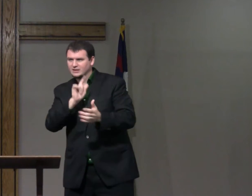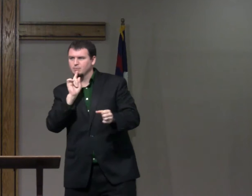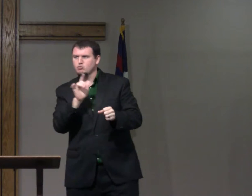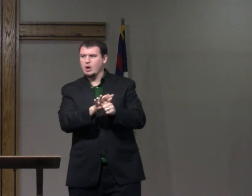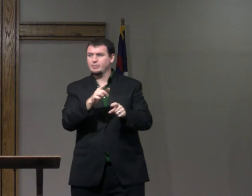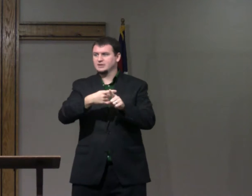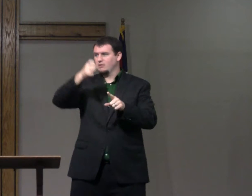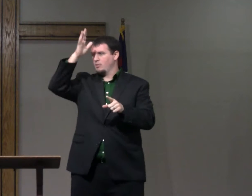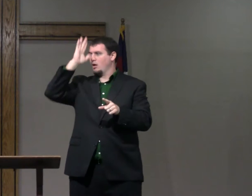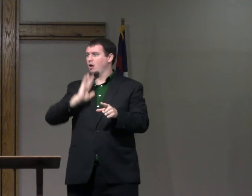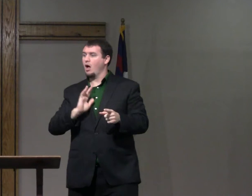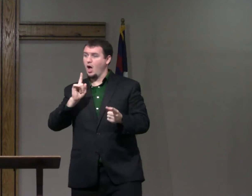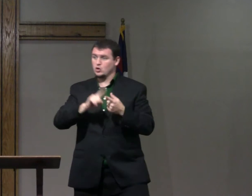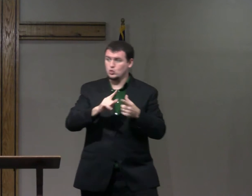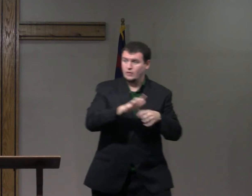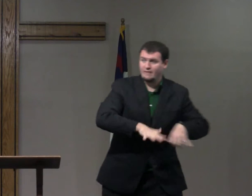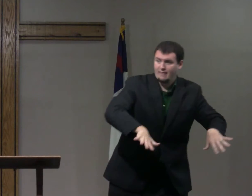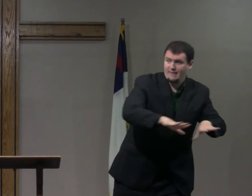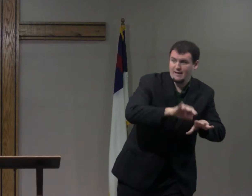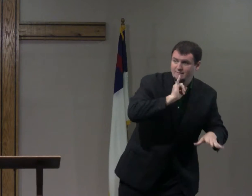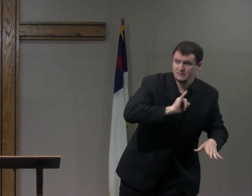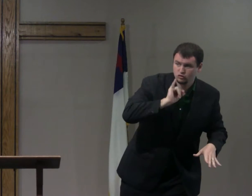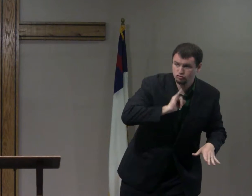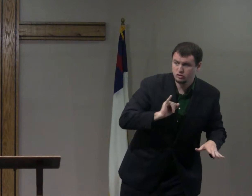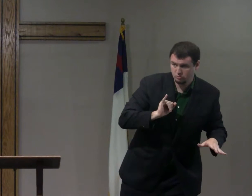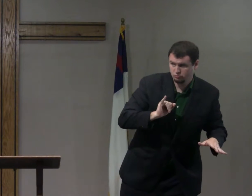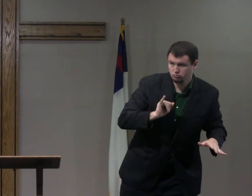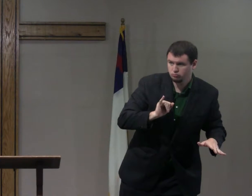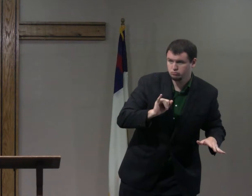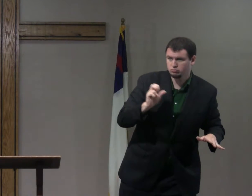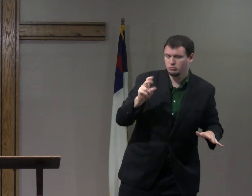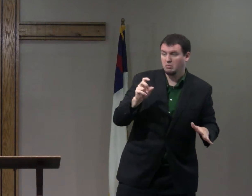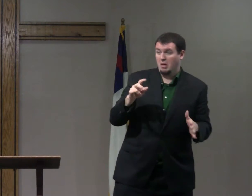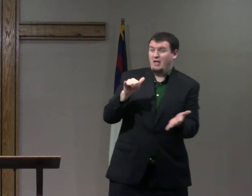is the Old Testament, and that is a promise from God to the land of Israel.